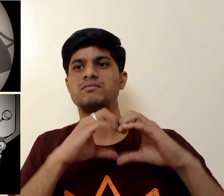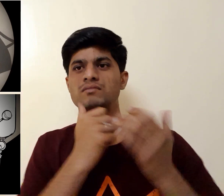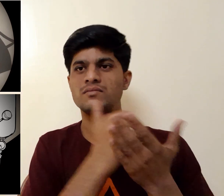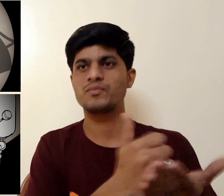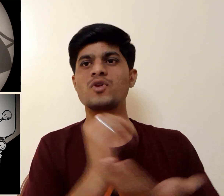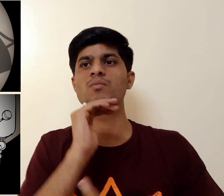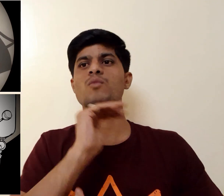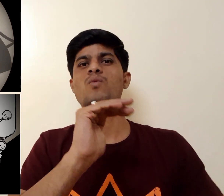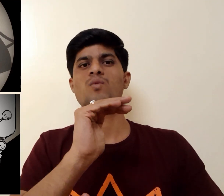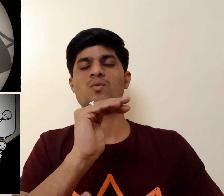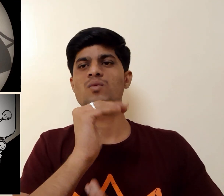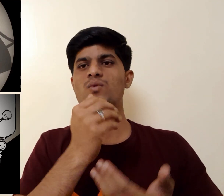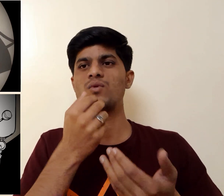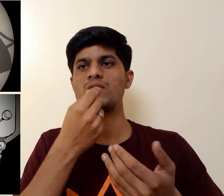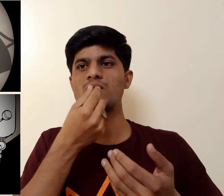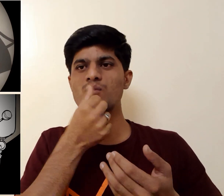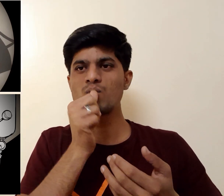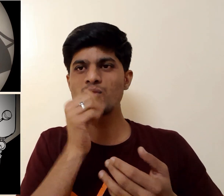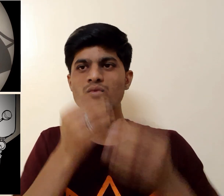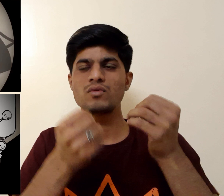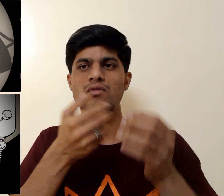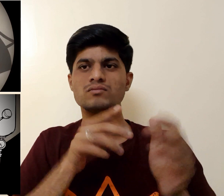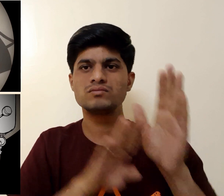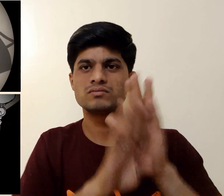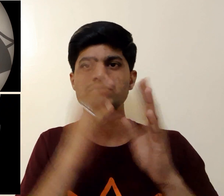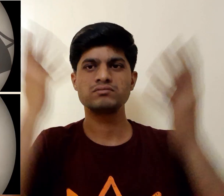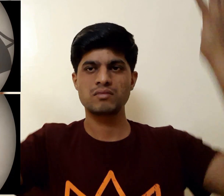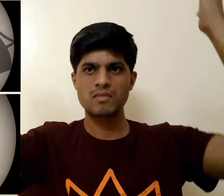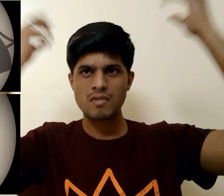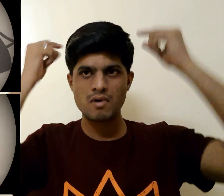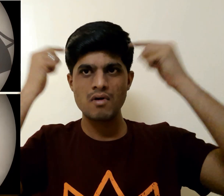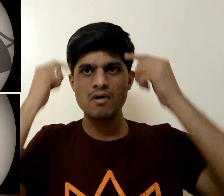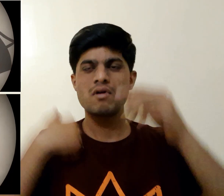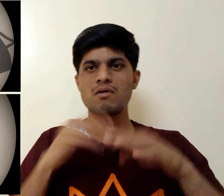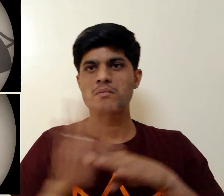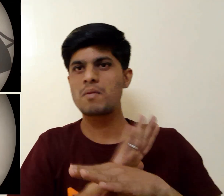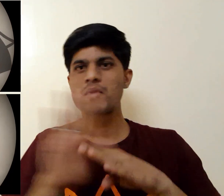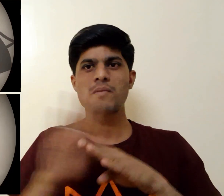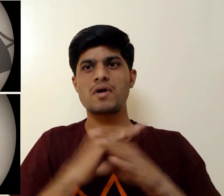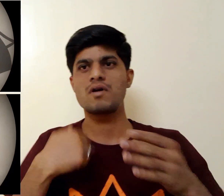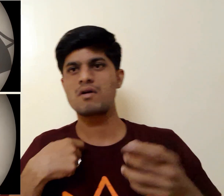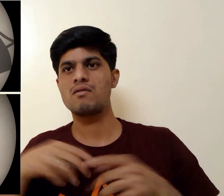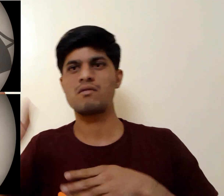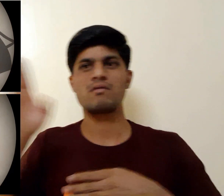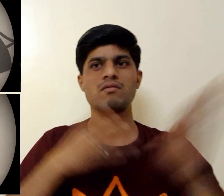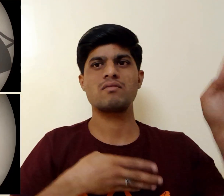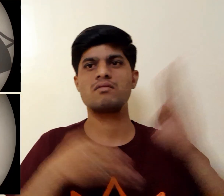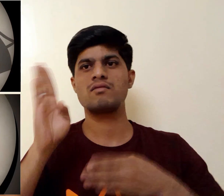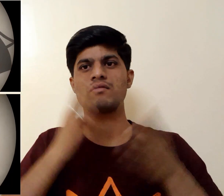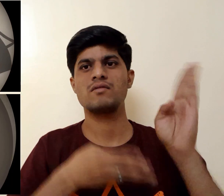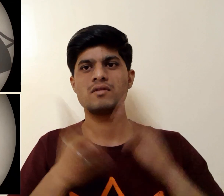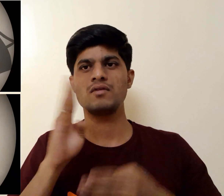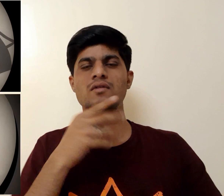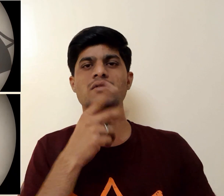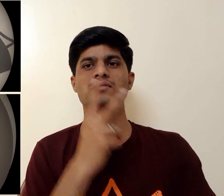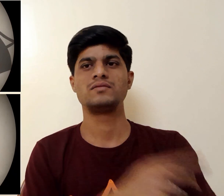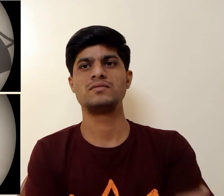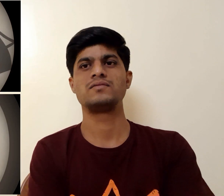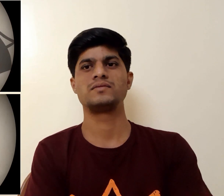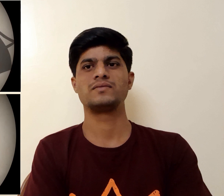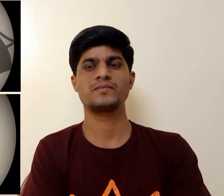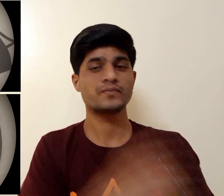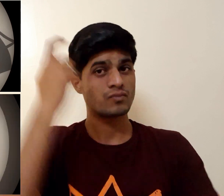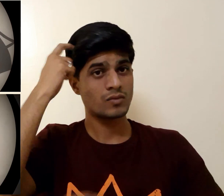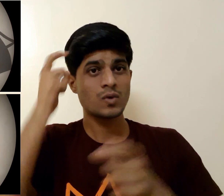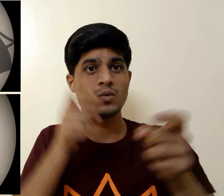your young, your brain reinforces behaviors that cause the release of dopamine from this region. That reward for